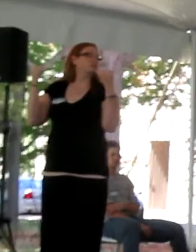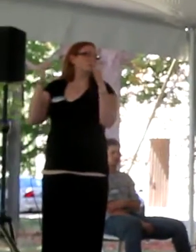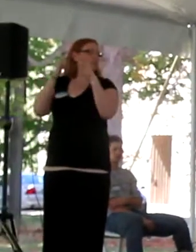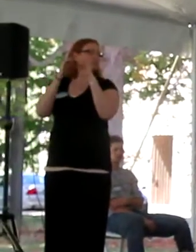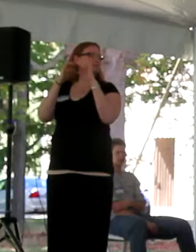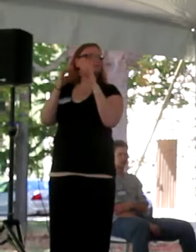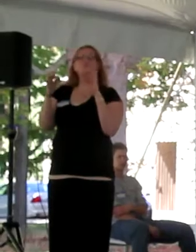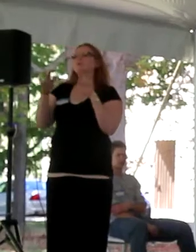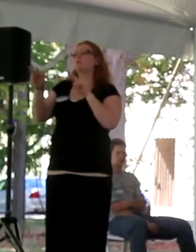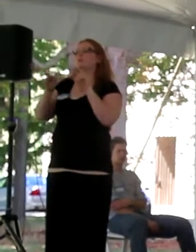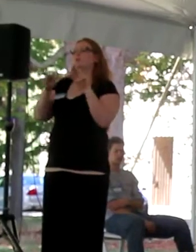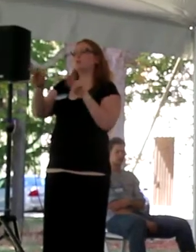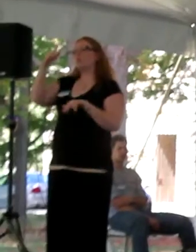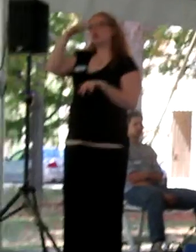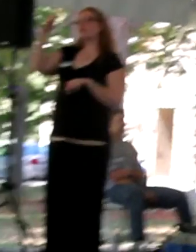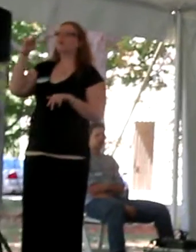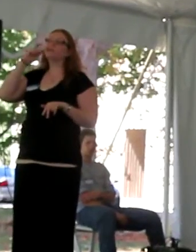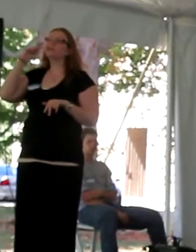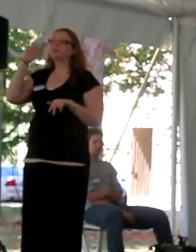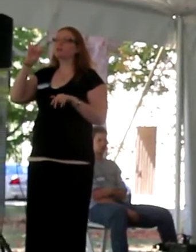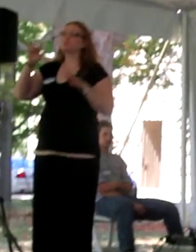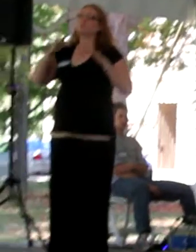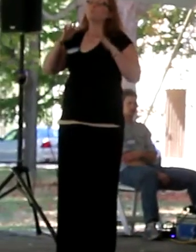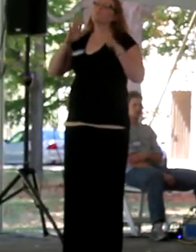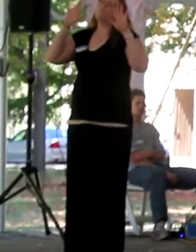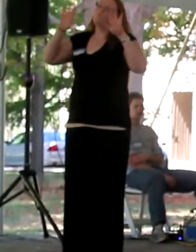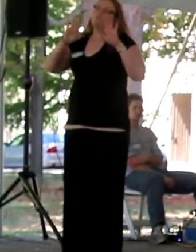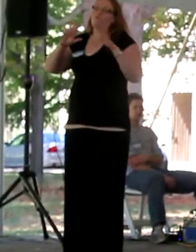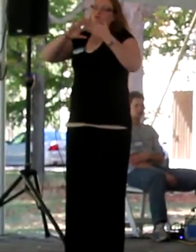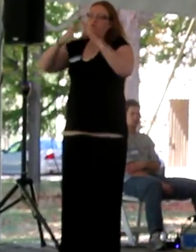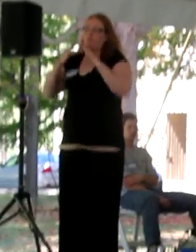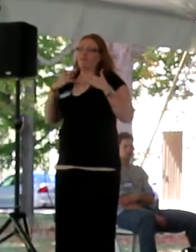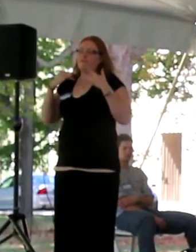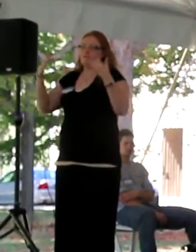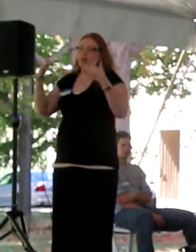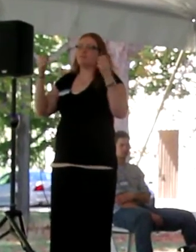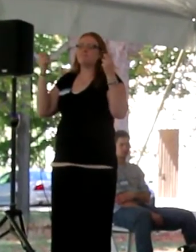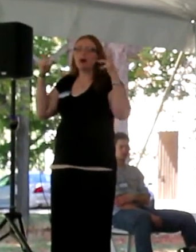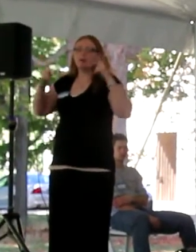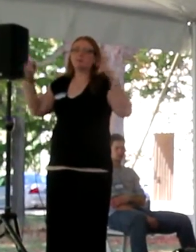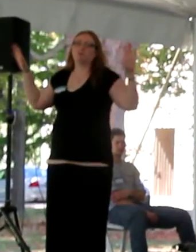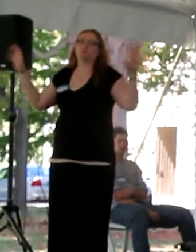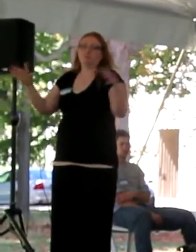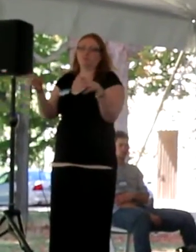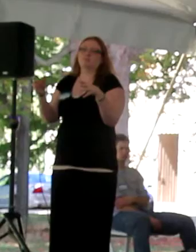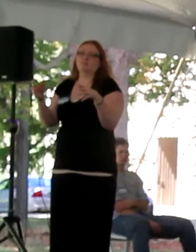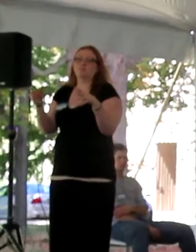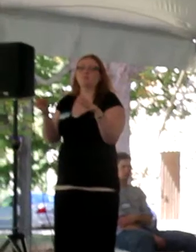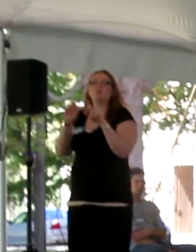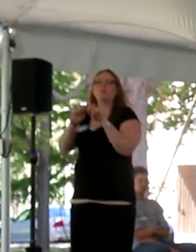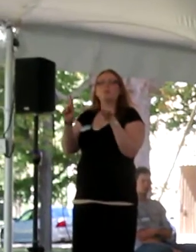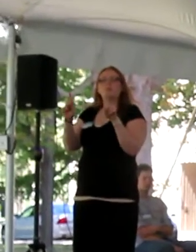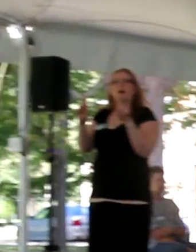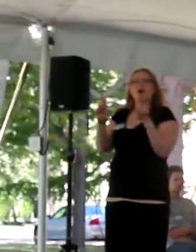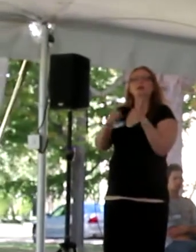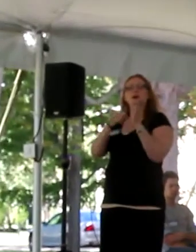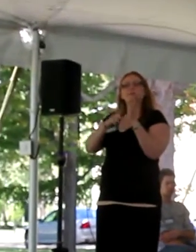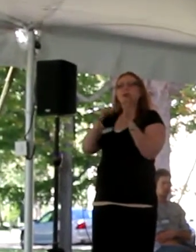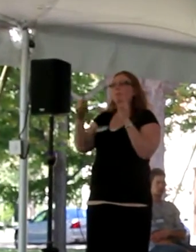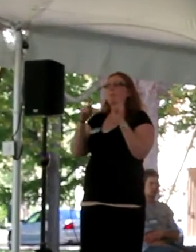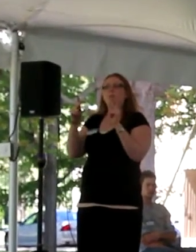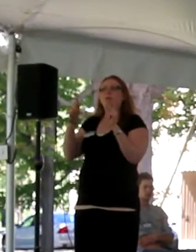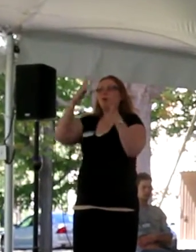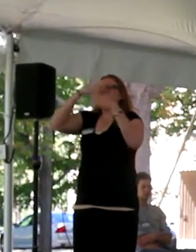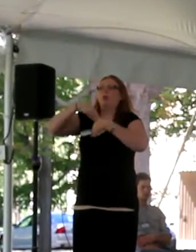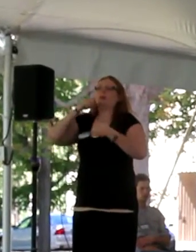that the Walk4hearing is a wonderful community event that brings a lot of people together. But what I think people fail to